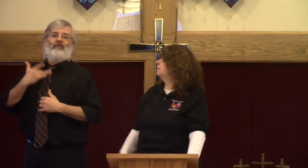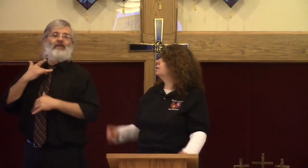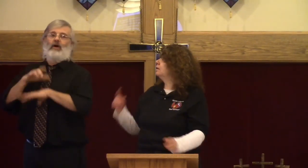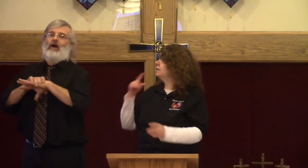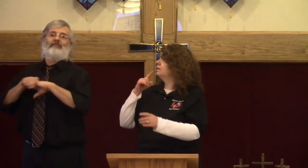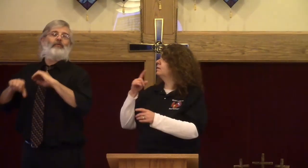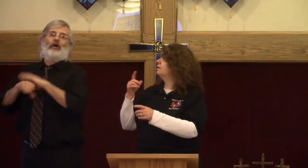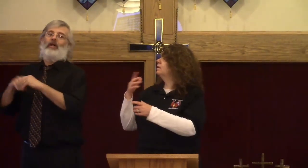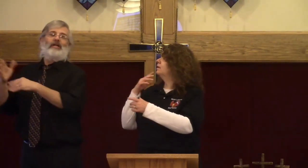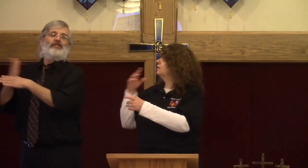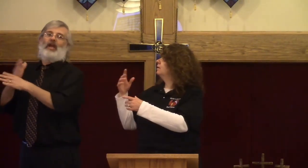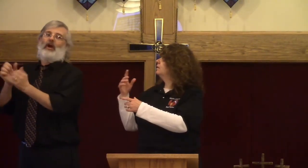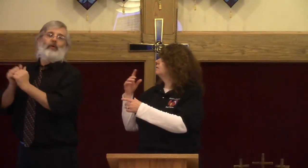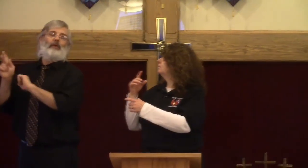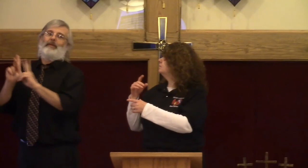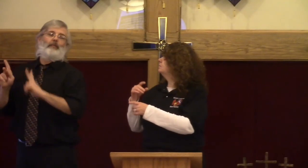feel comfortable sharing with people.